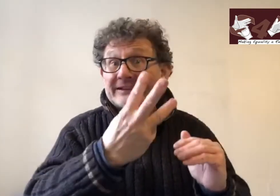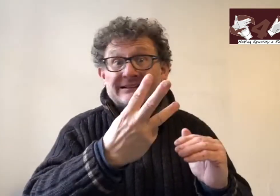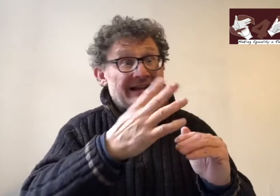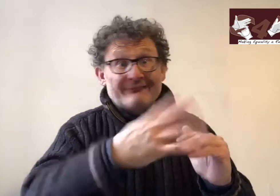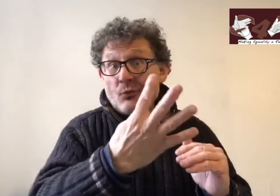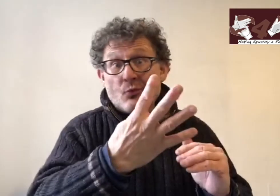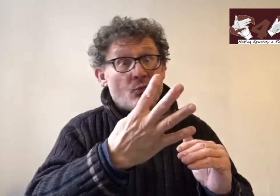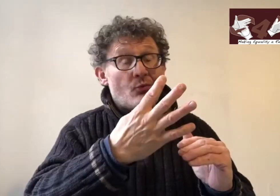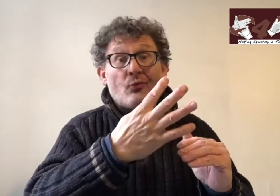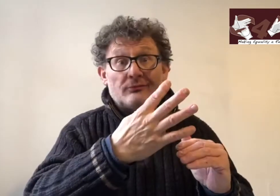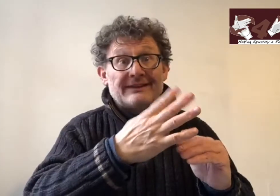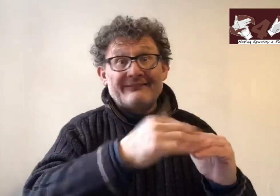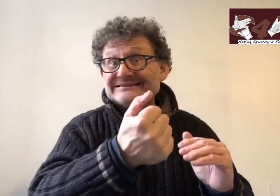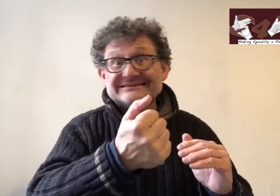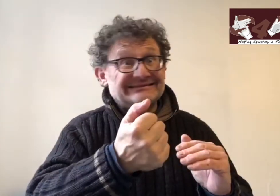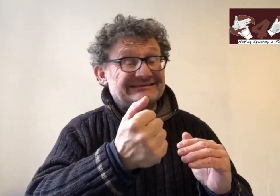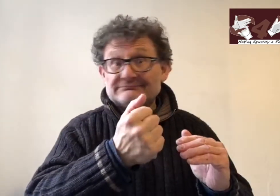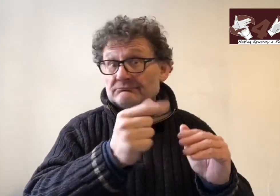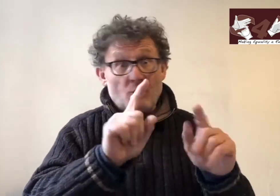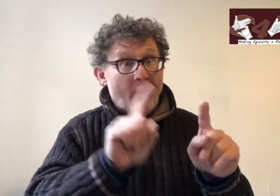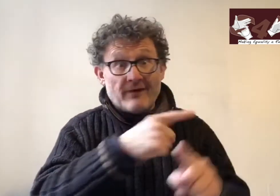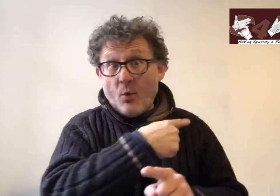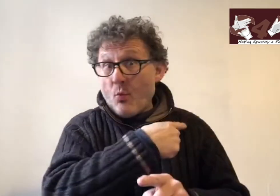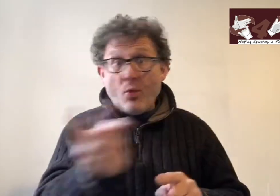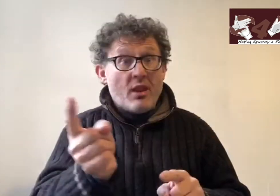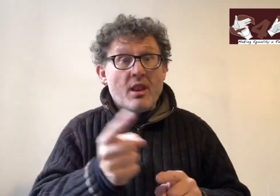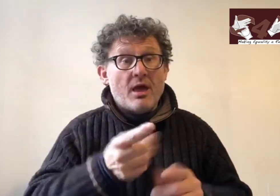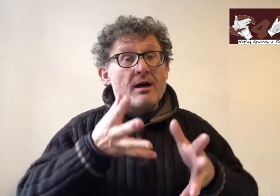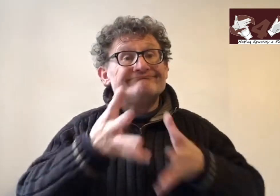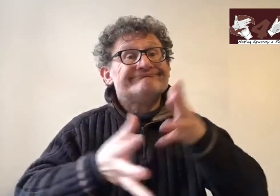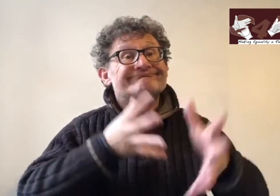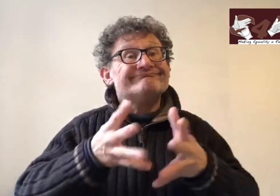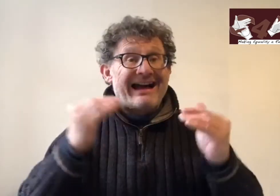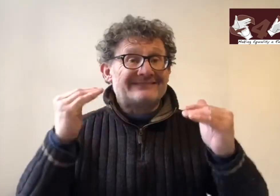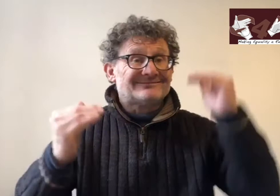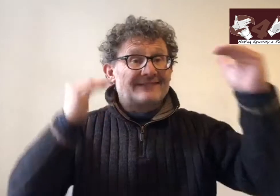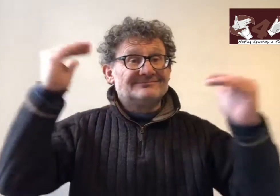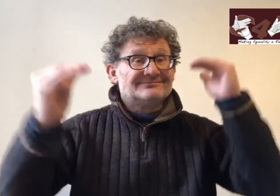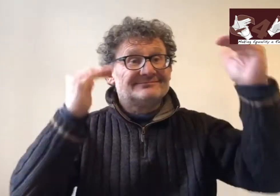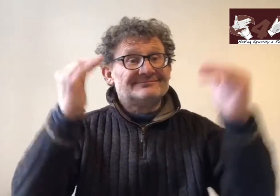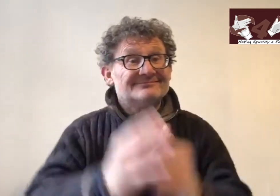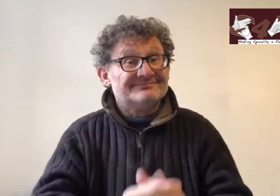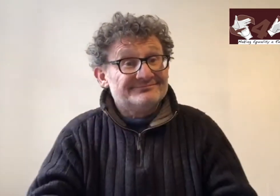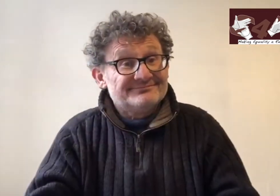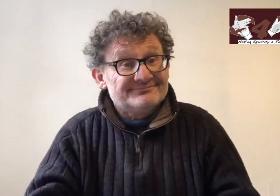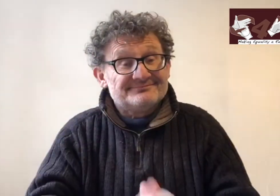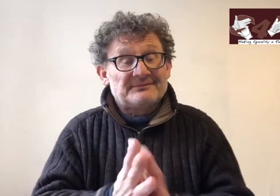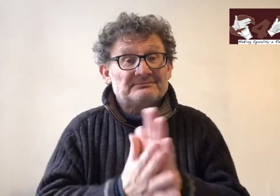someone with level 1 to say level 4 or level 6, their level of language is going to be very adult